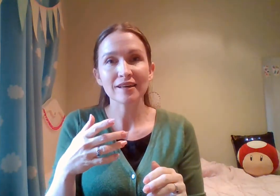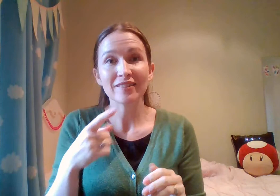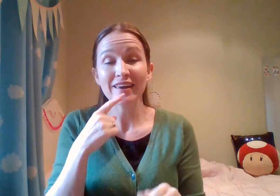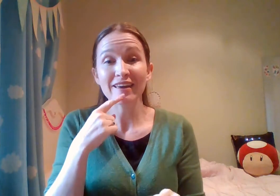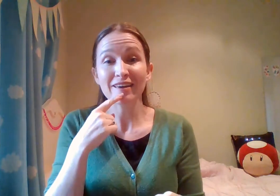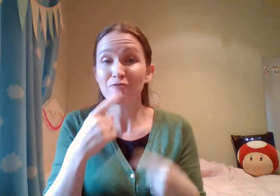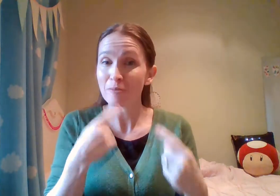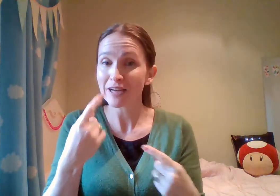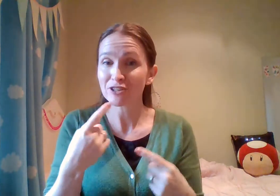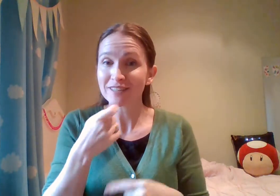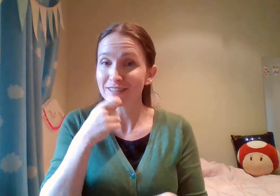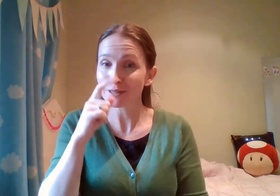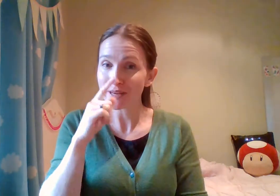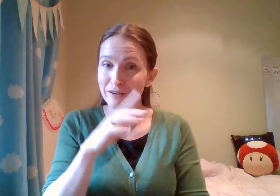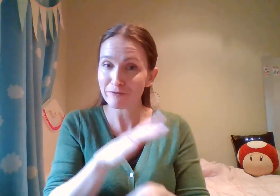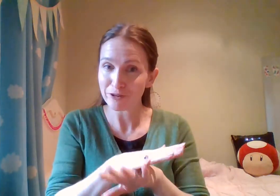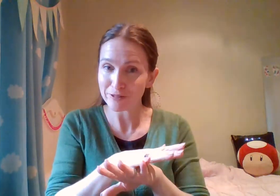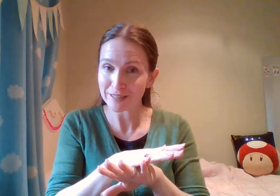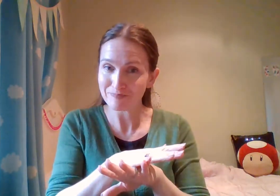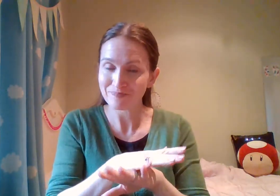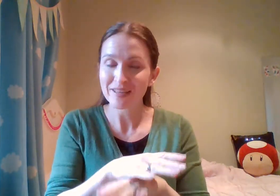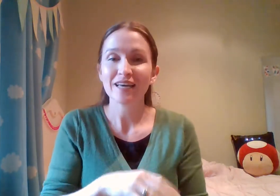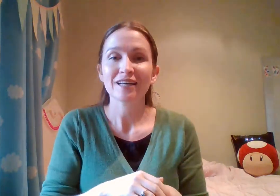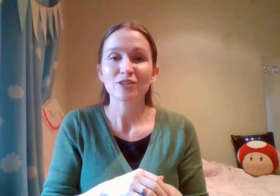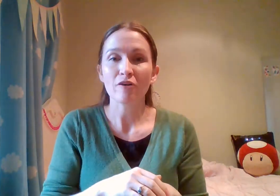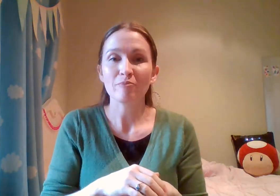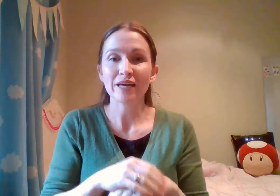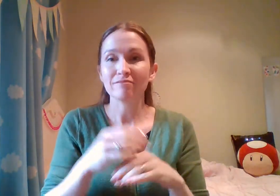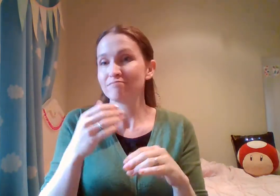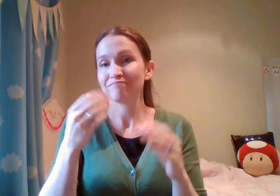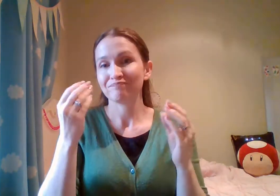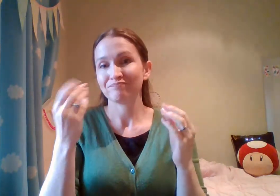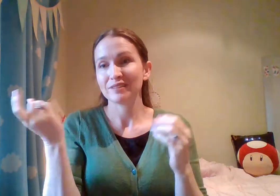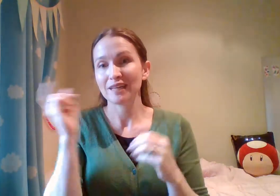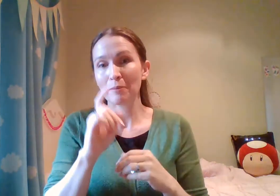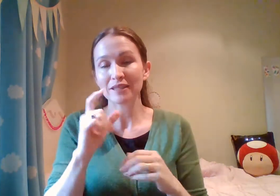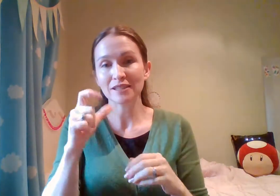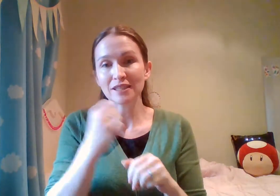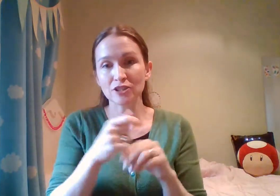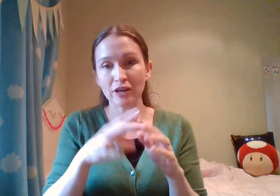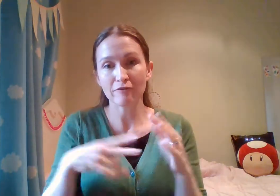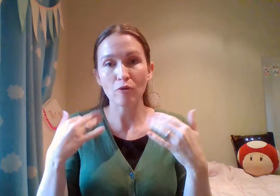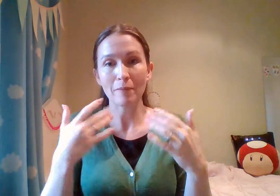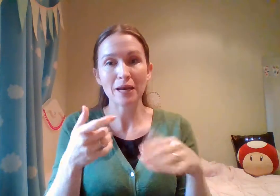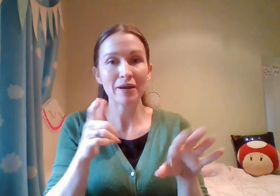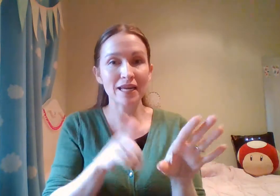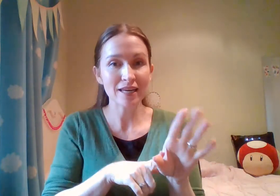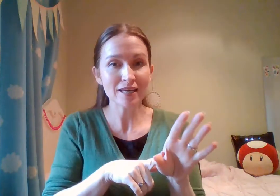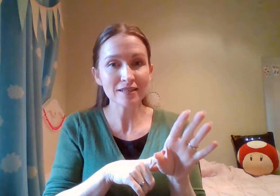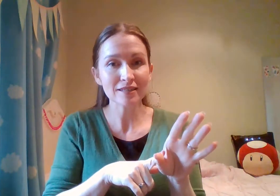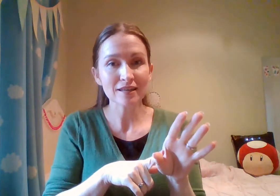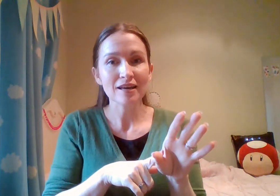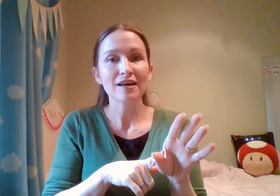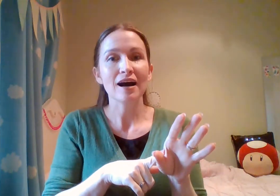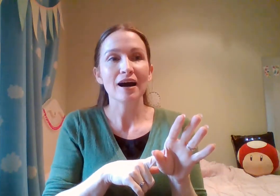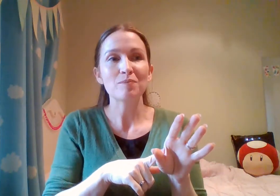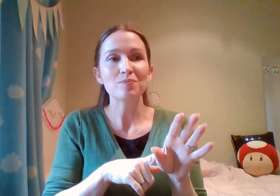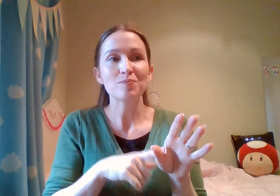the information is a little bit confusing. So I've been coming to CGen for many years, but